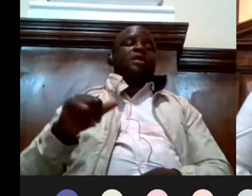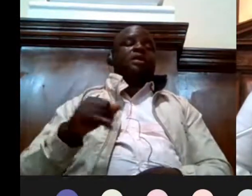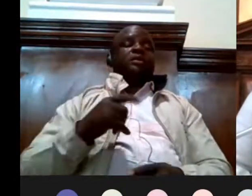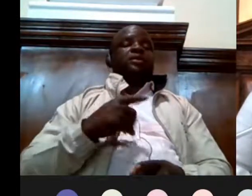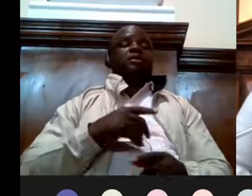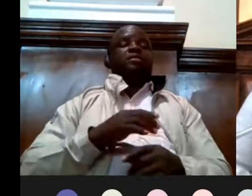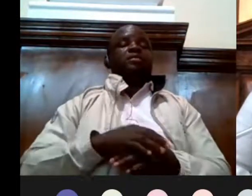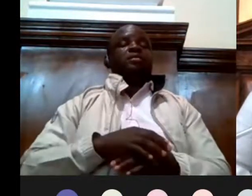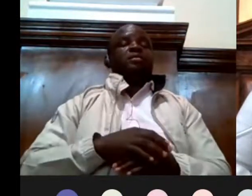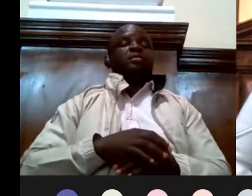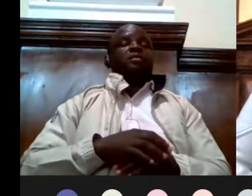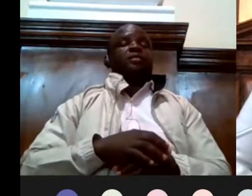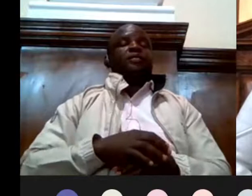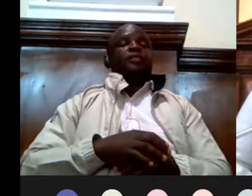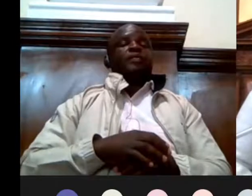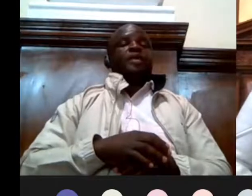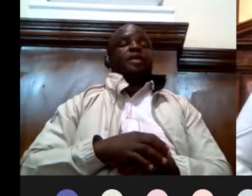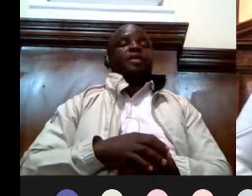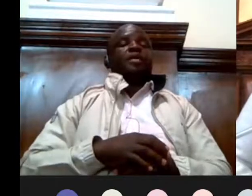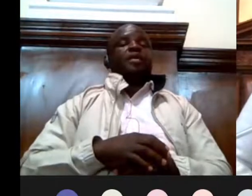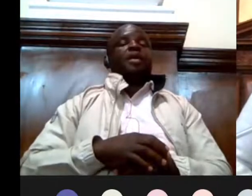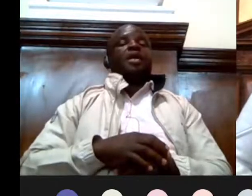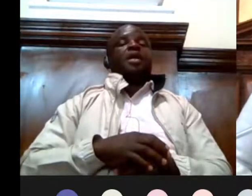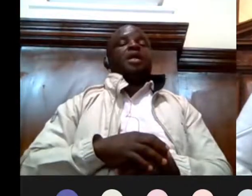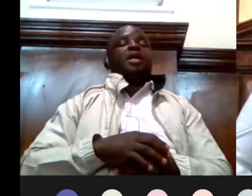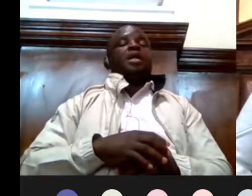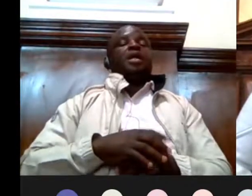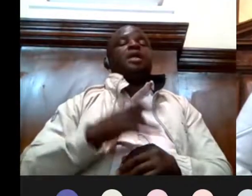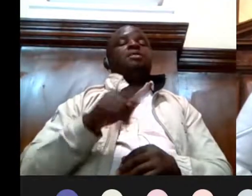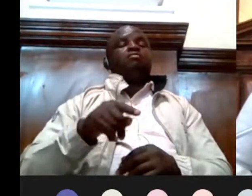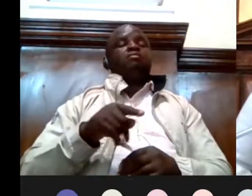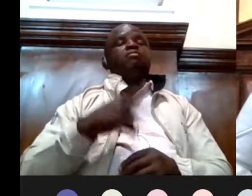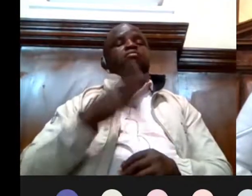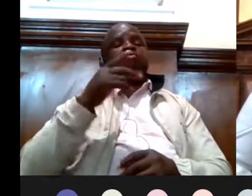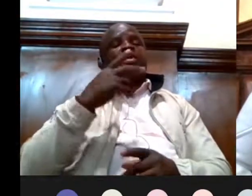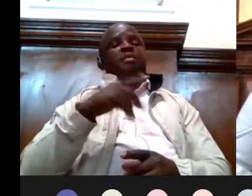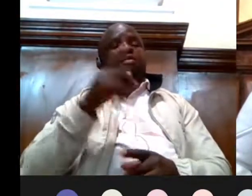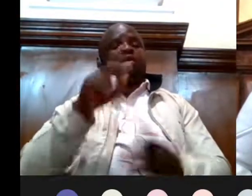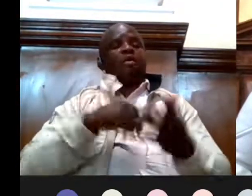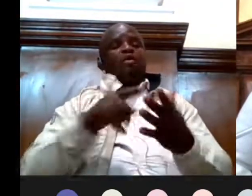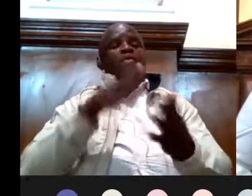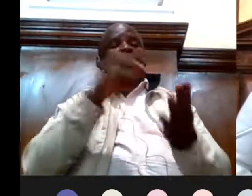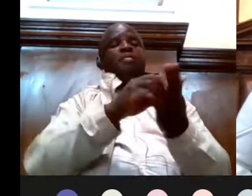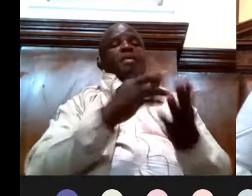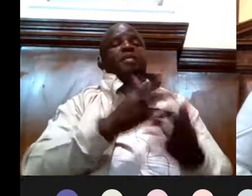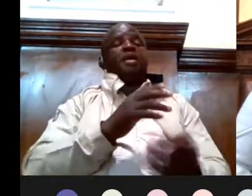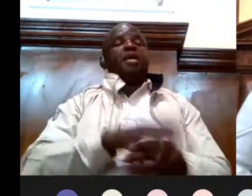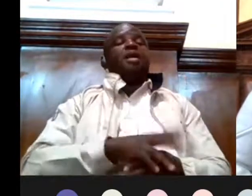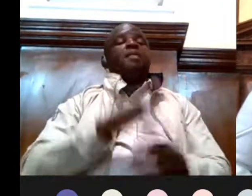should never be, should, because she was not supposed to be there in for the first place. What beg up her because as